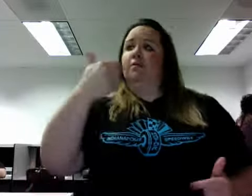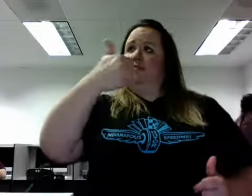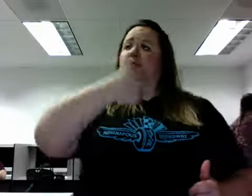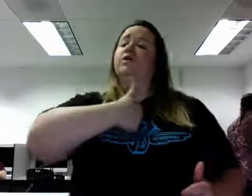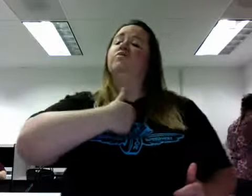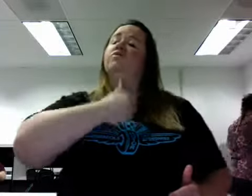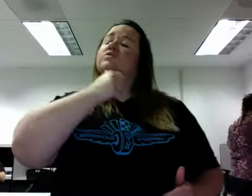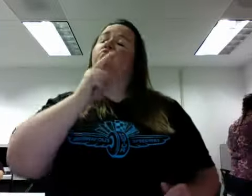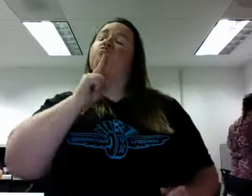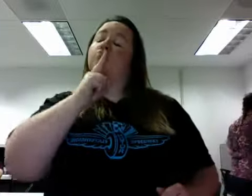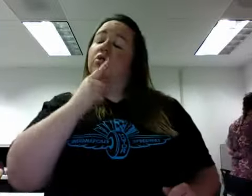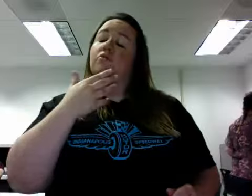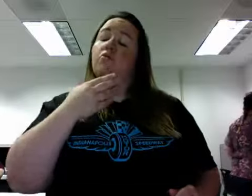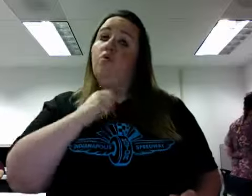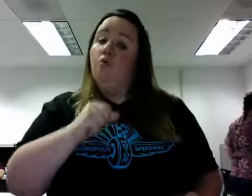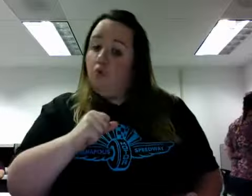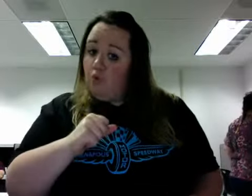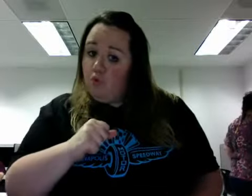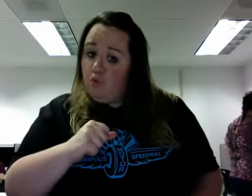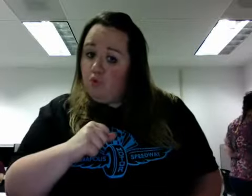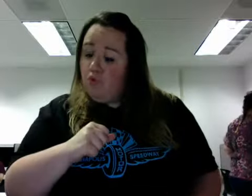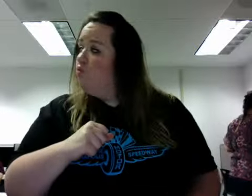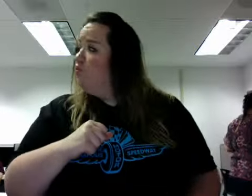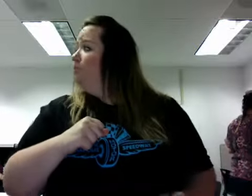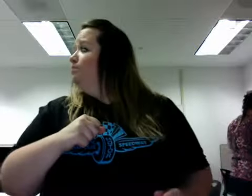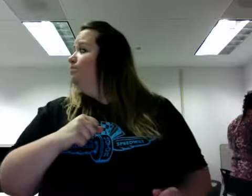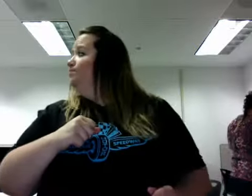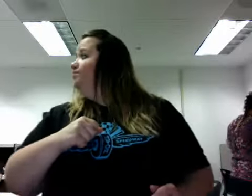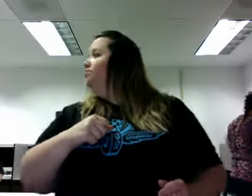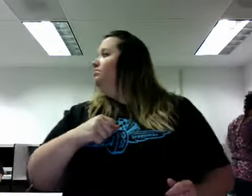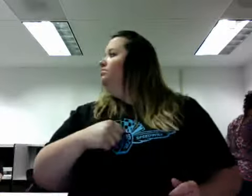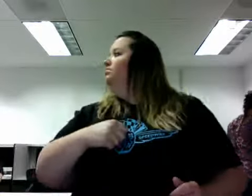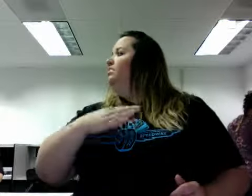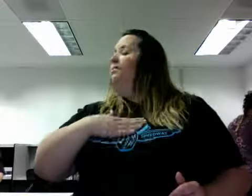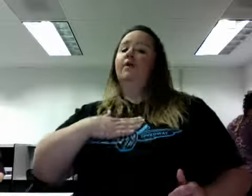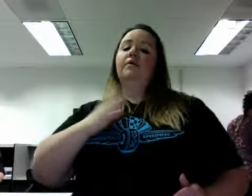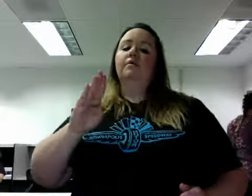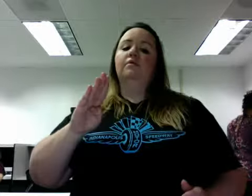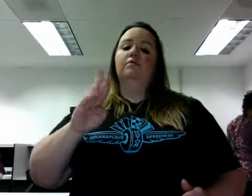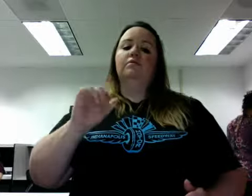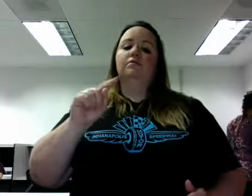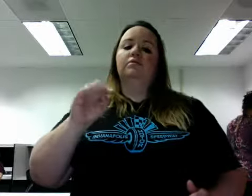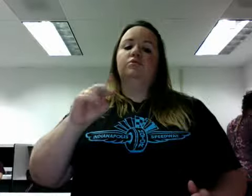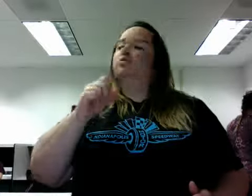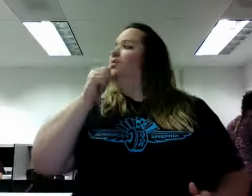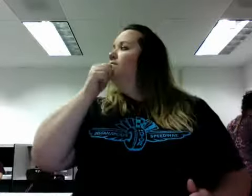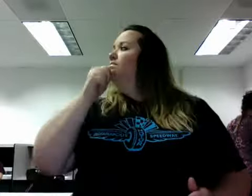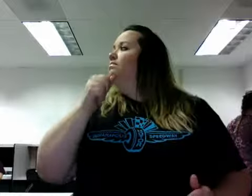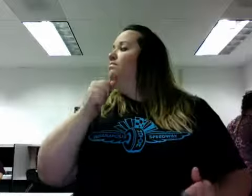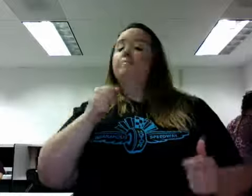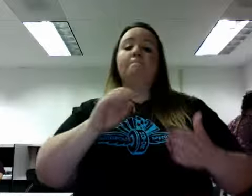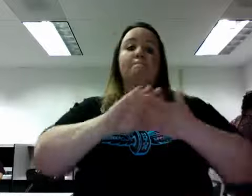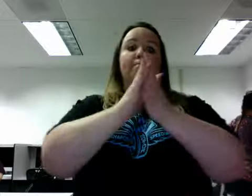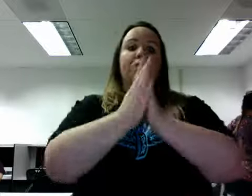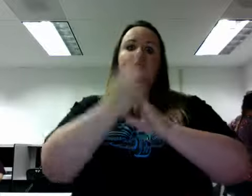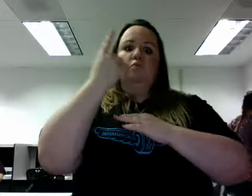this section, this breastplate, this sternum, begins to fuse together and form one large bone.